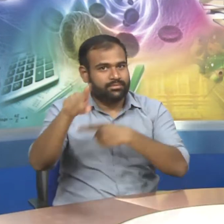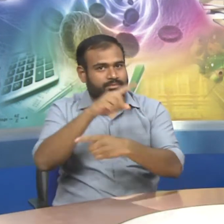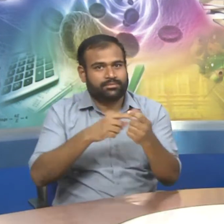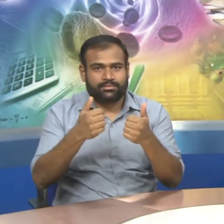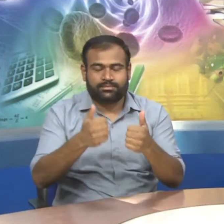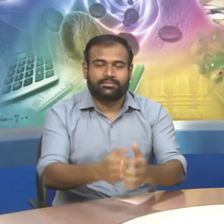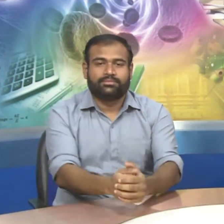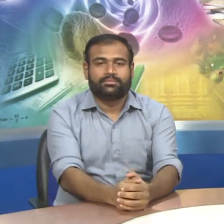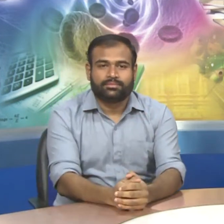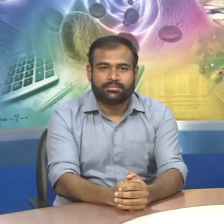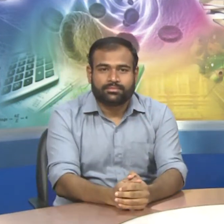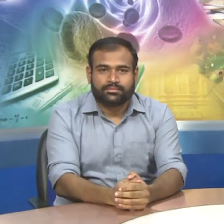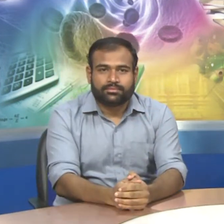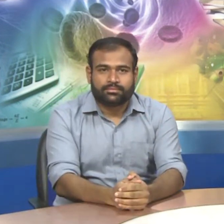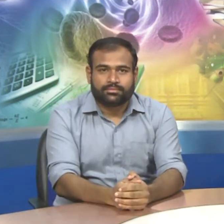create a new word.